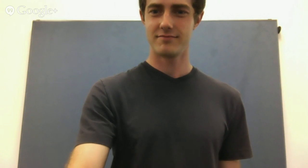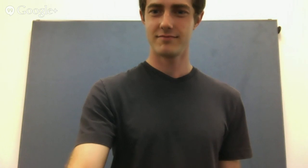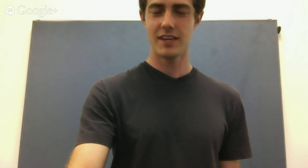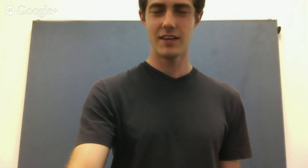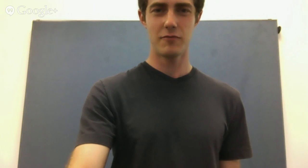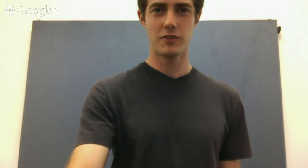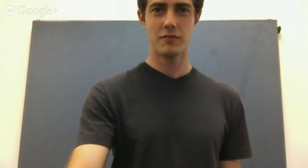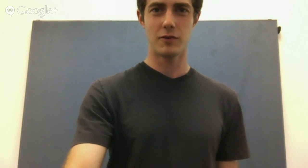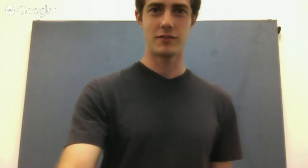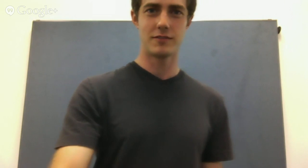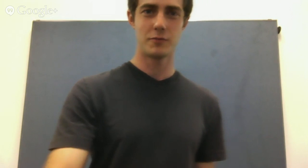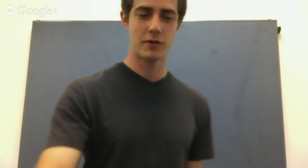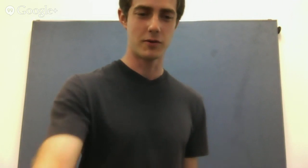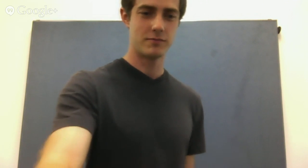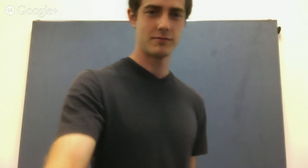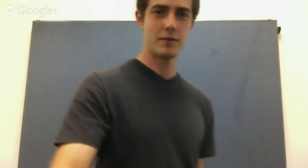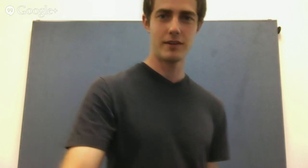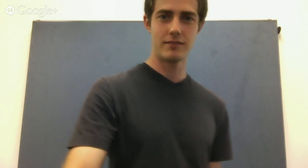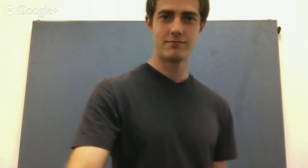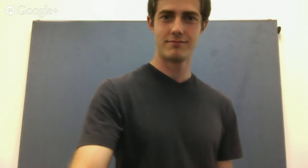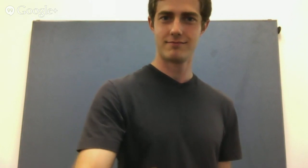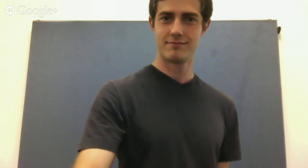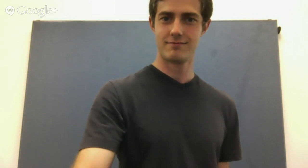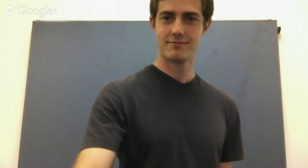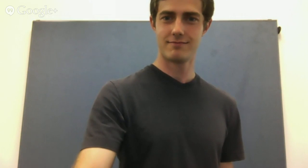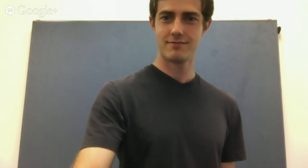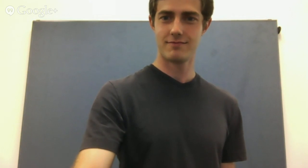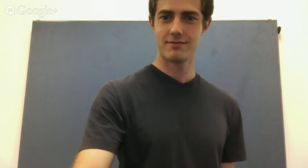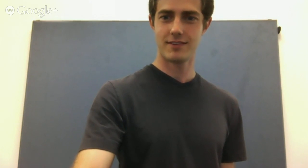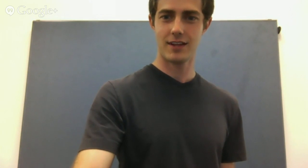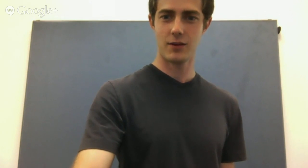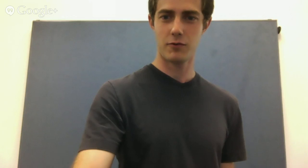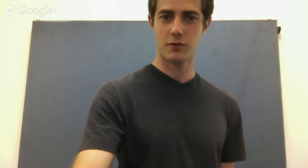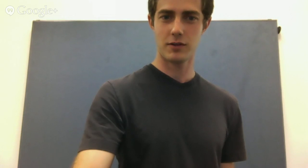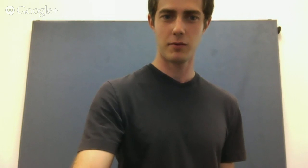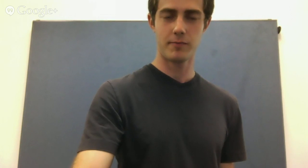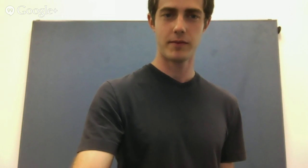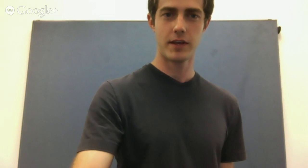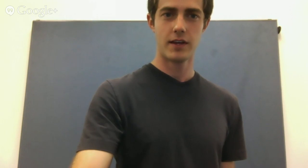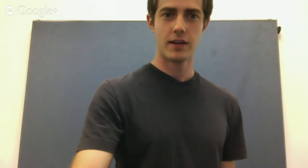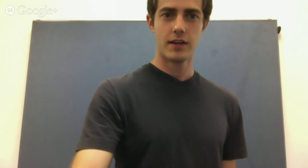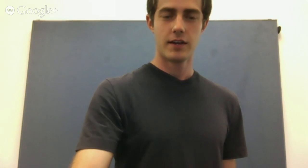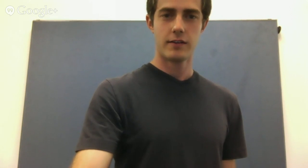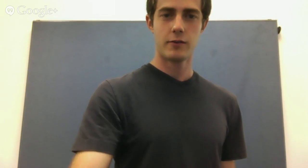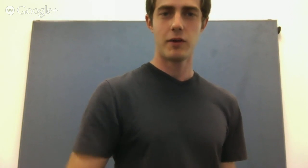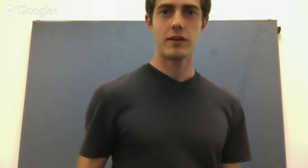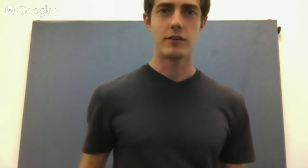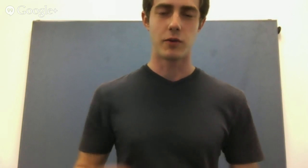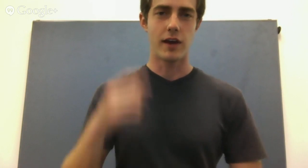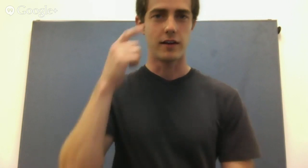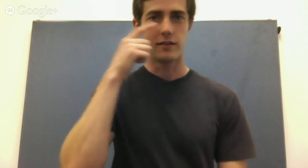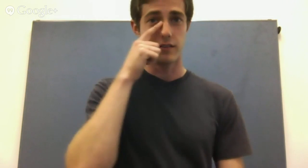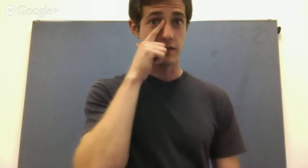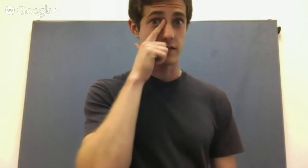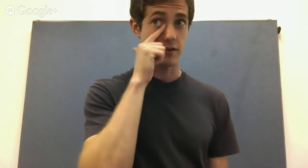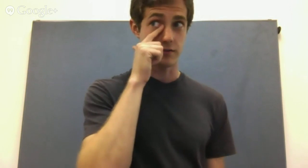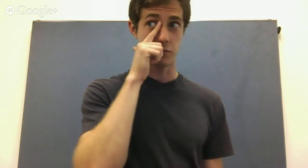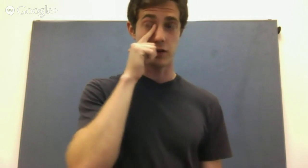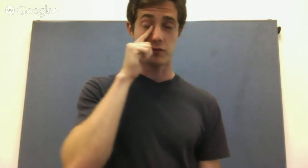Hey, 14 viewers. It's pretty cool. Not bad. Hello, 14 people. It's as many as I had sometimes for